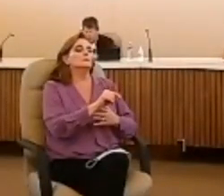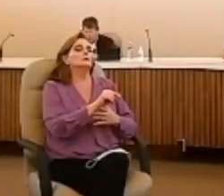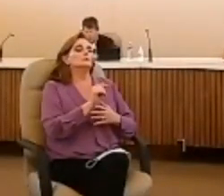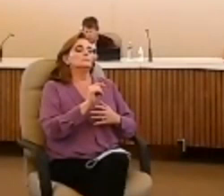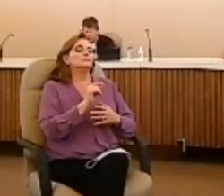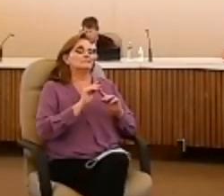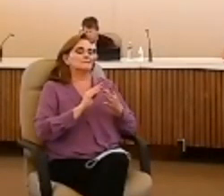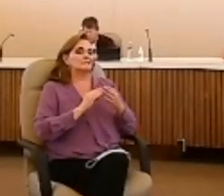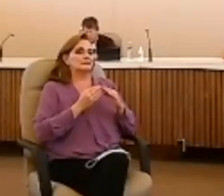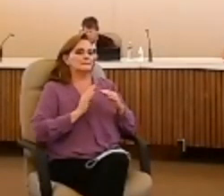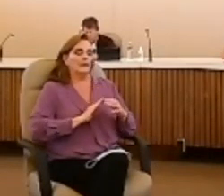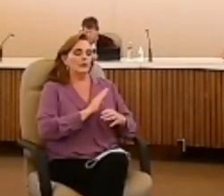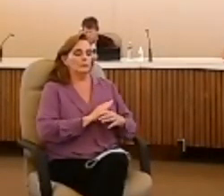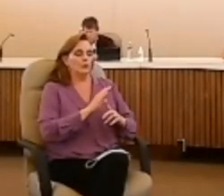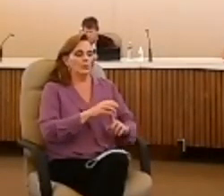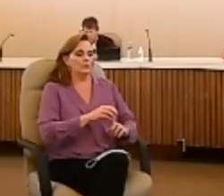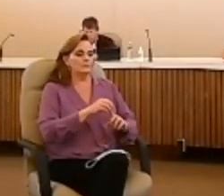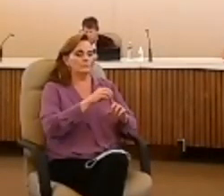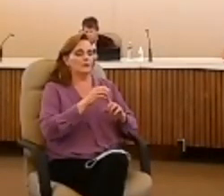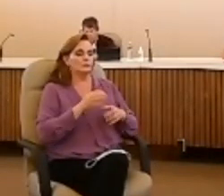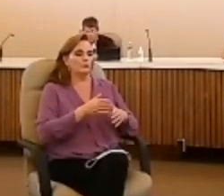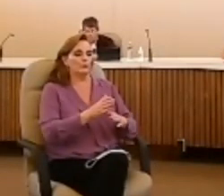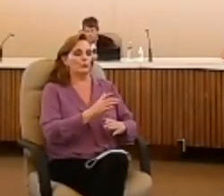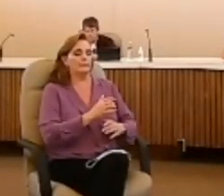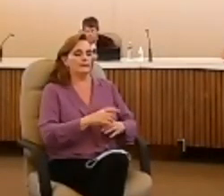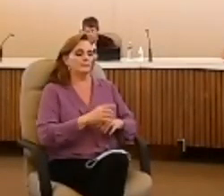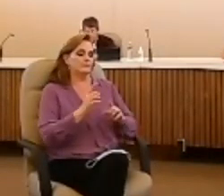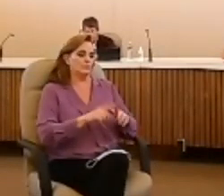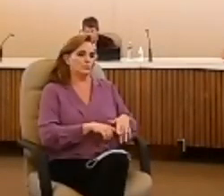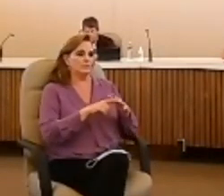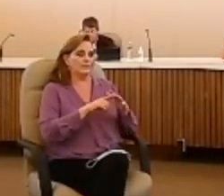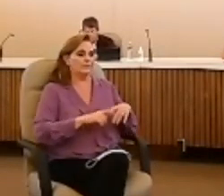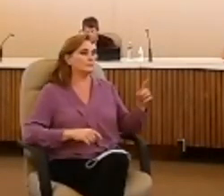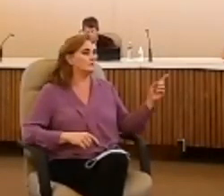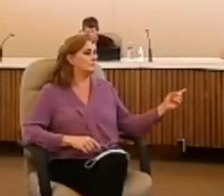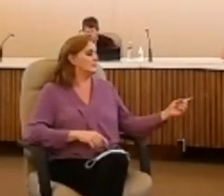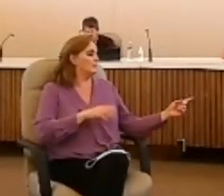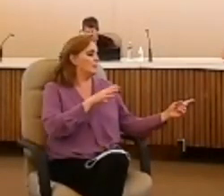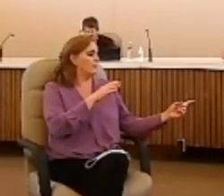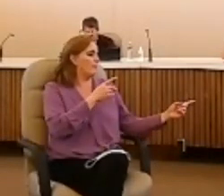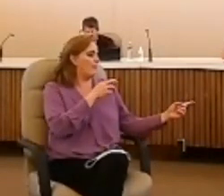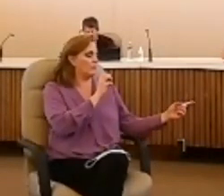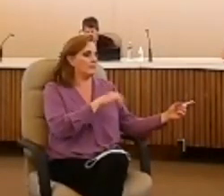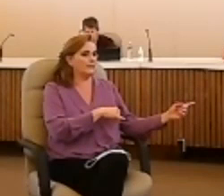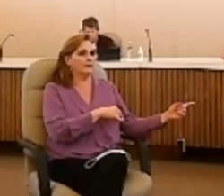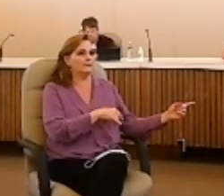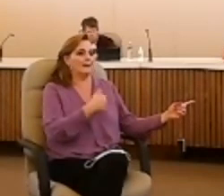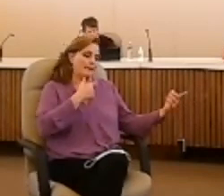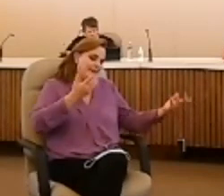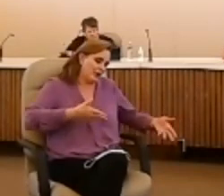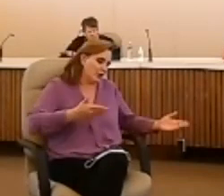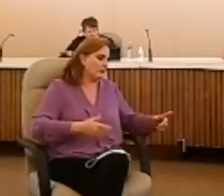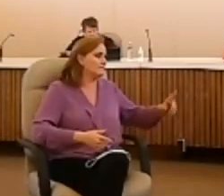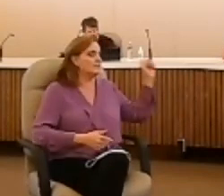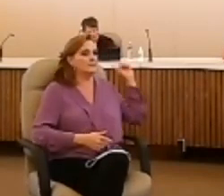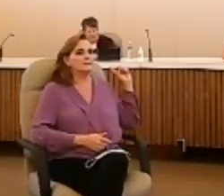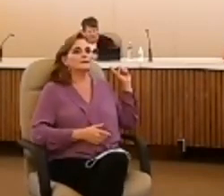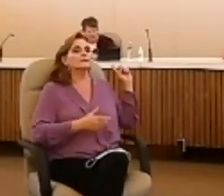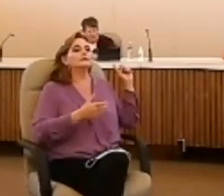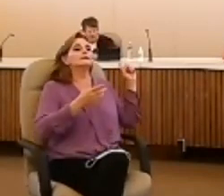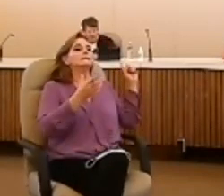order. Please call the roll. Councilmember Barley, Aye. Councilmember Stafford,